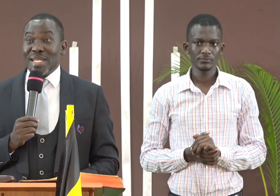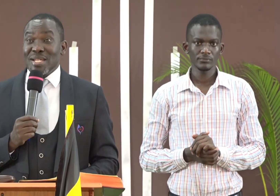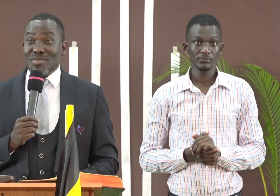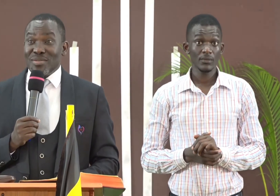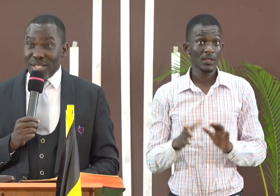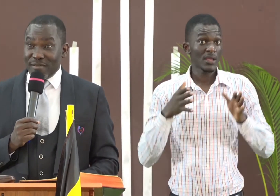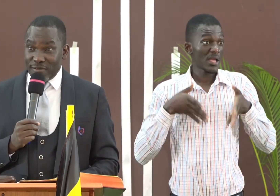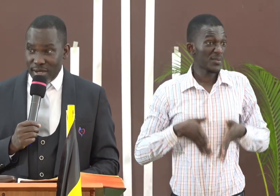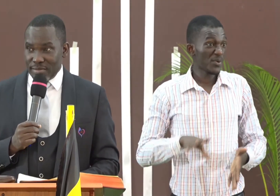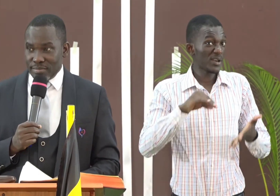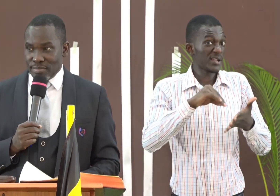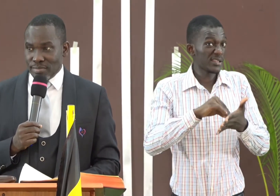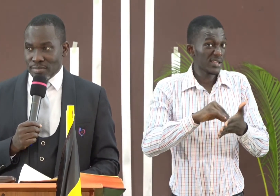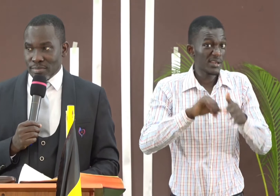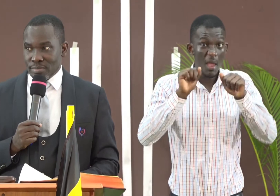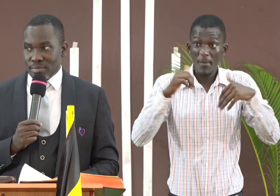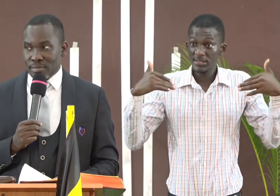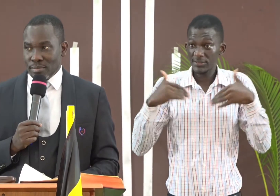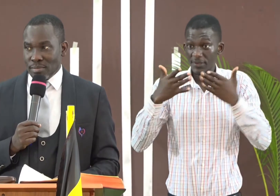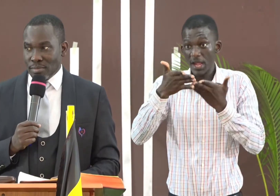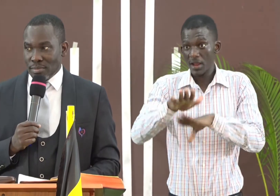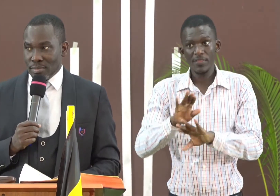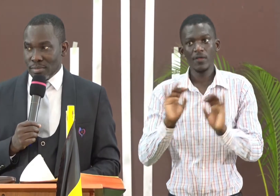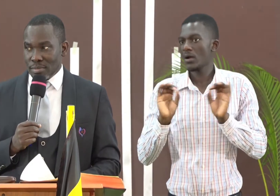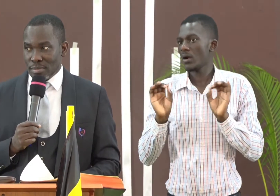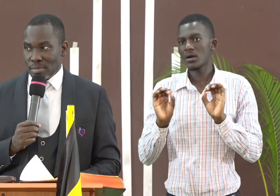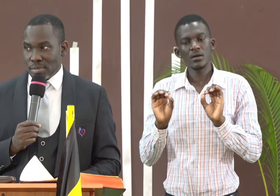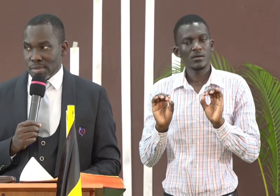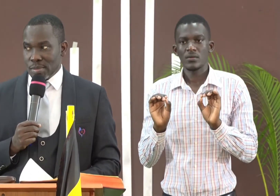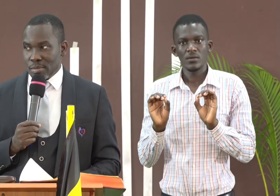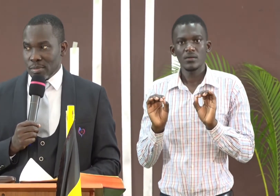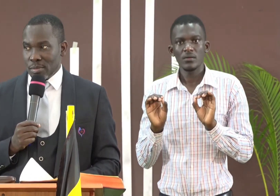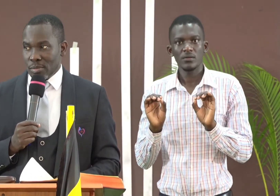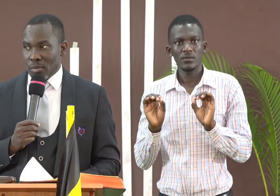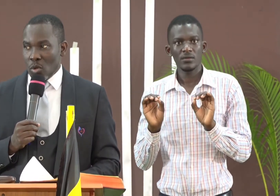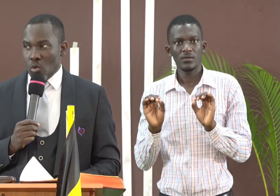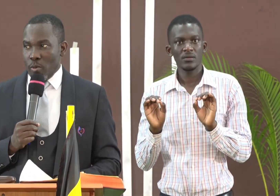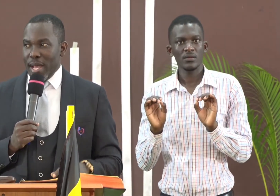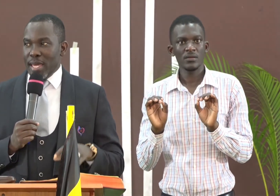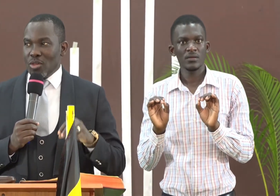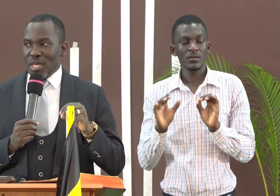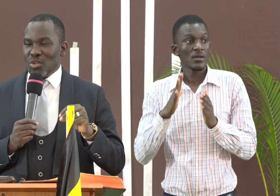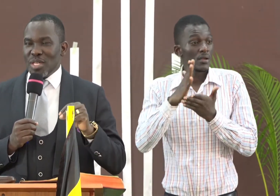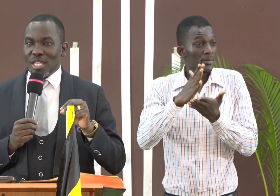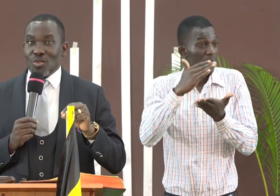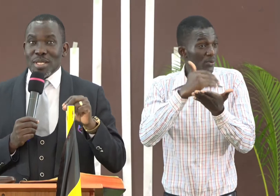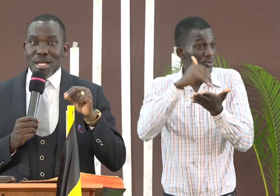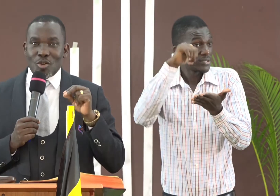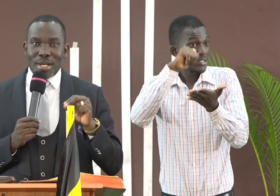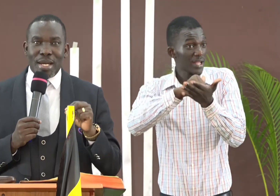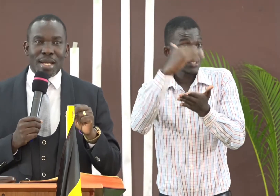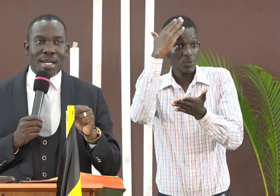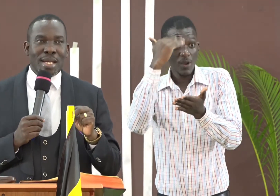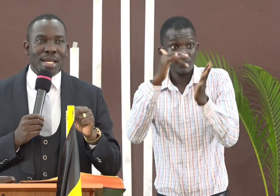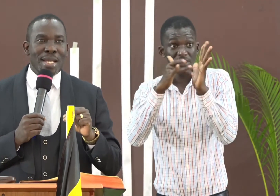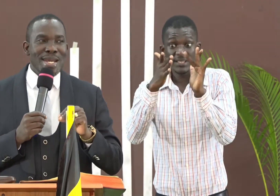Omulokole tateekeddwa kutya kufa. A Christian is not supposed to be scared of death. Kubanga ekyo Yesu ky'ekintu kye